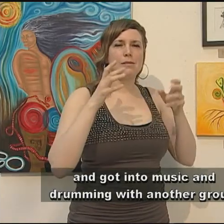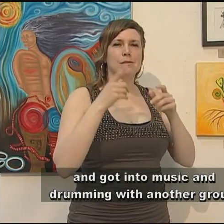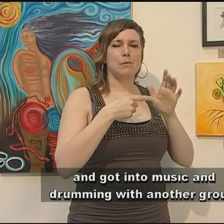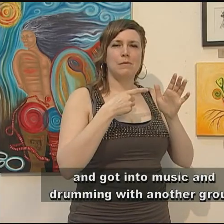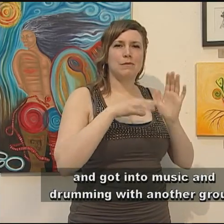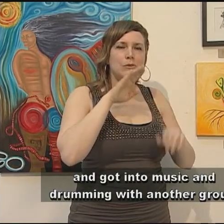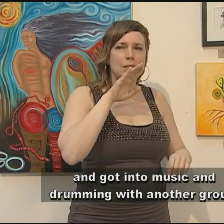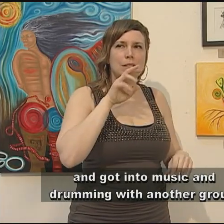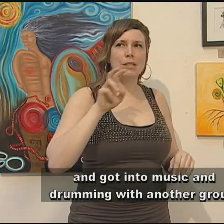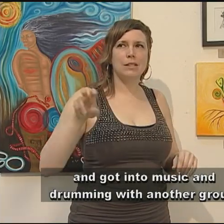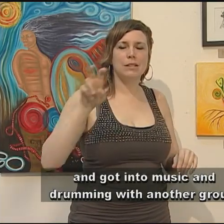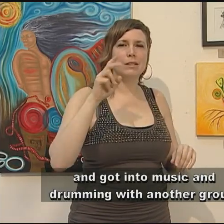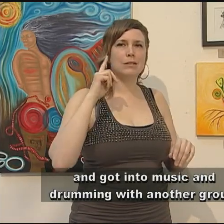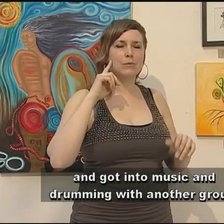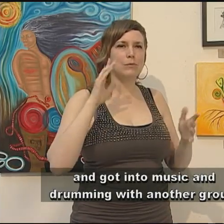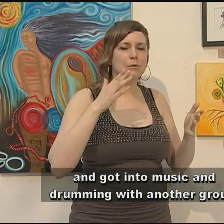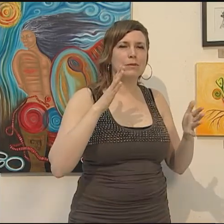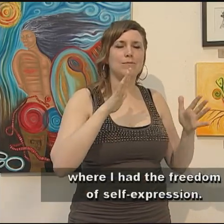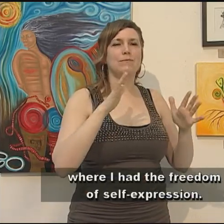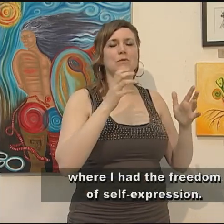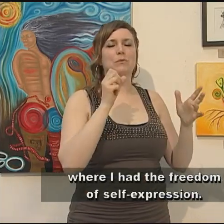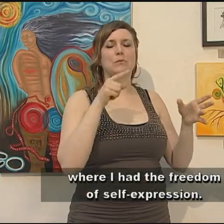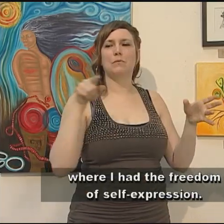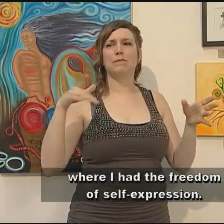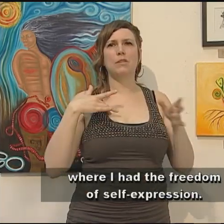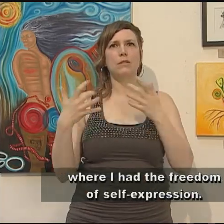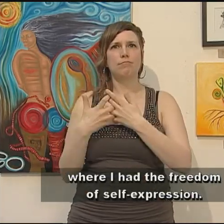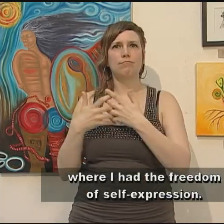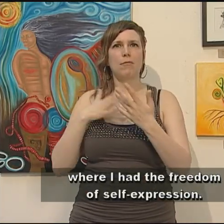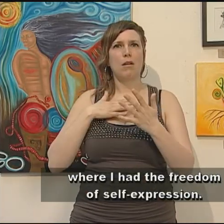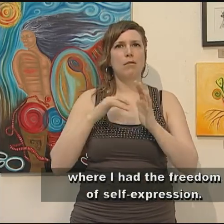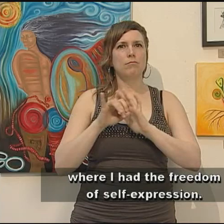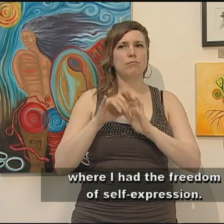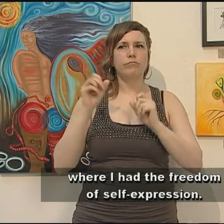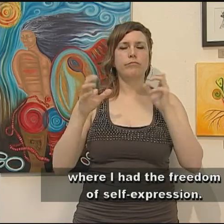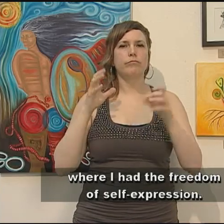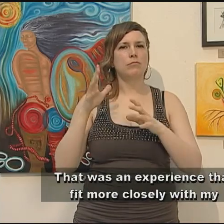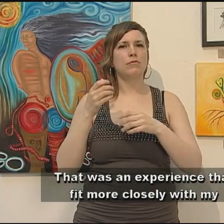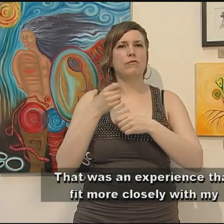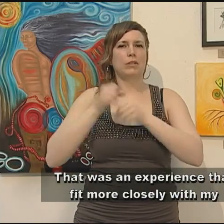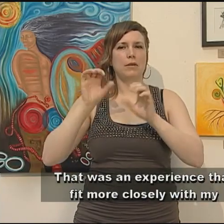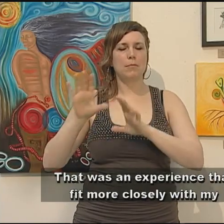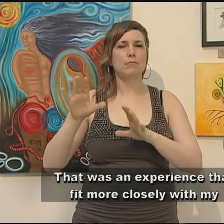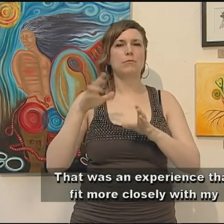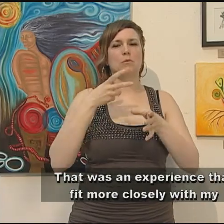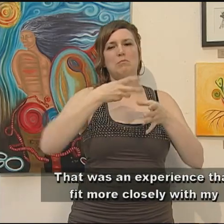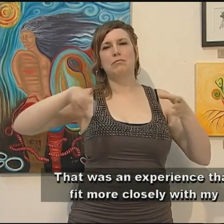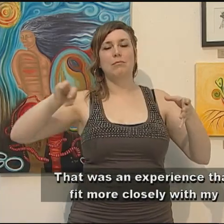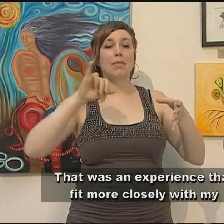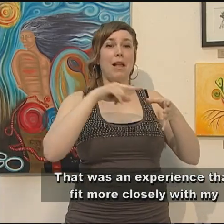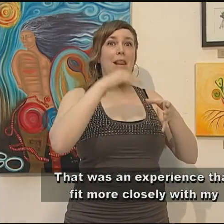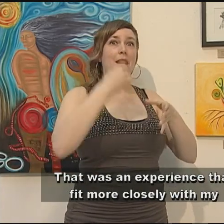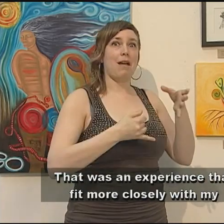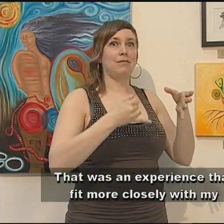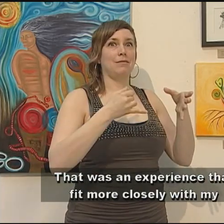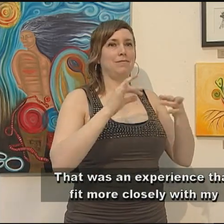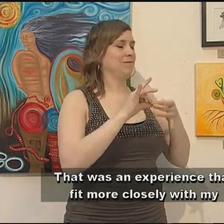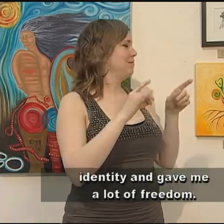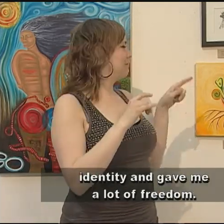music and drumming with another group where I had the freedom of self-expression. That was an experience that fit more closely with